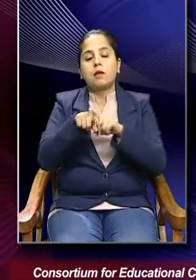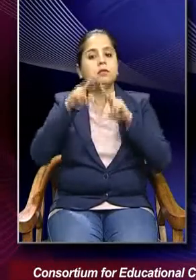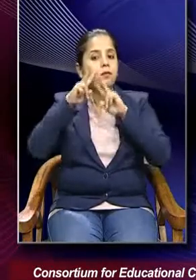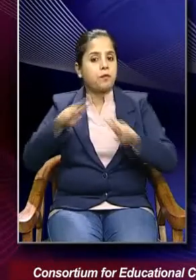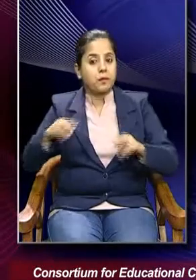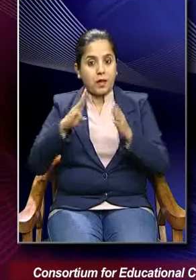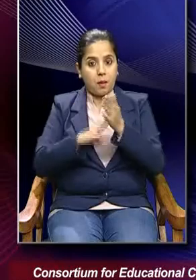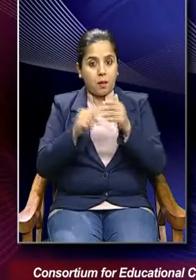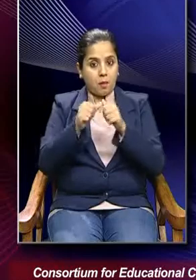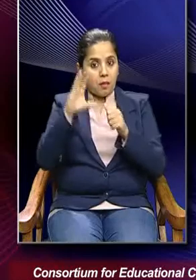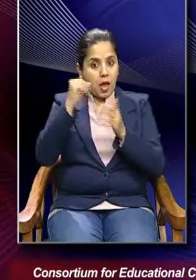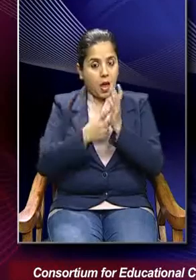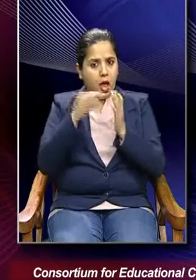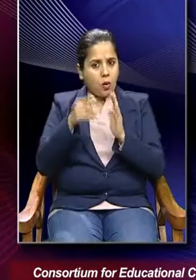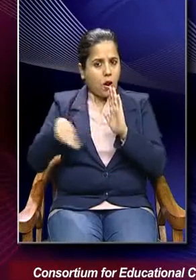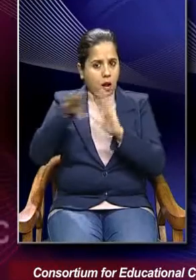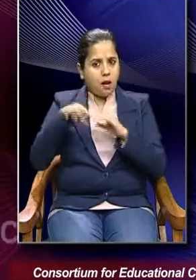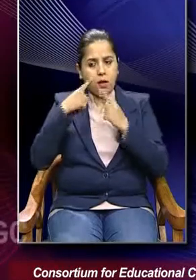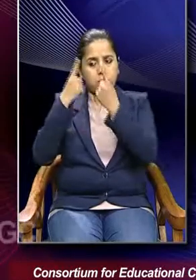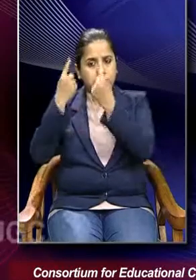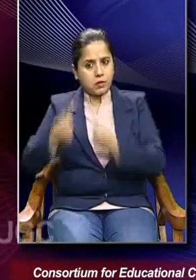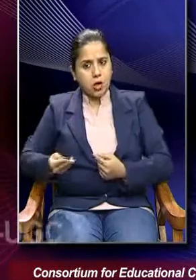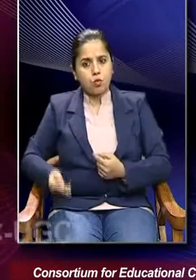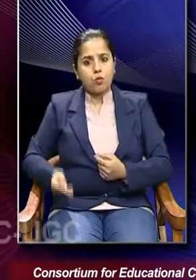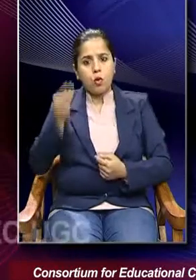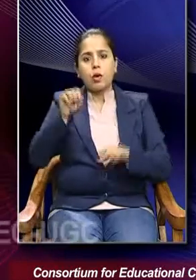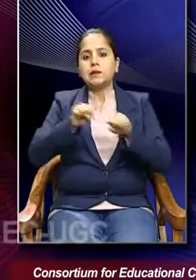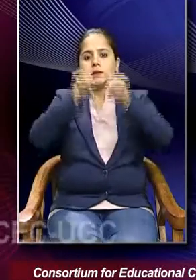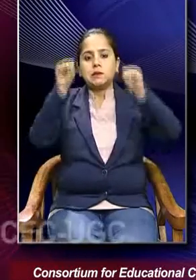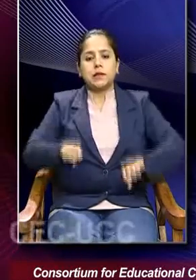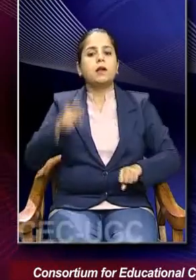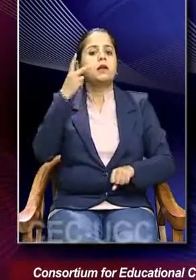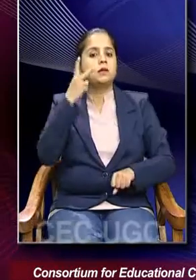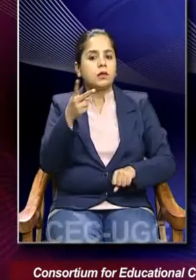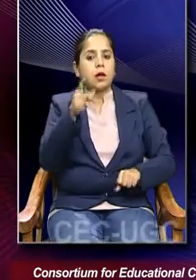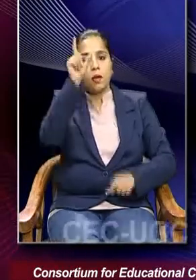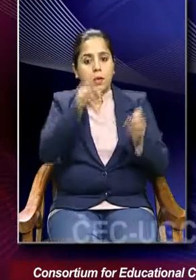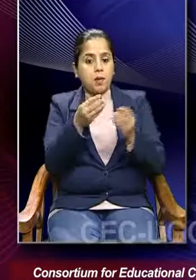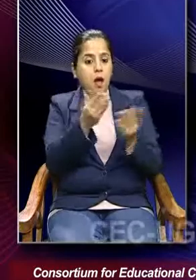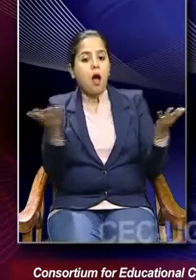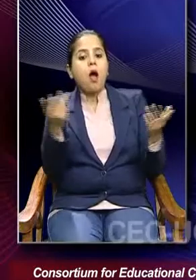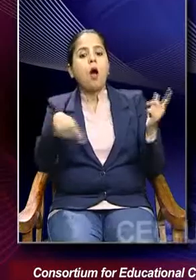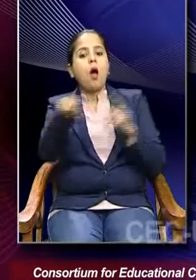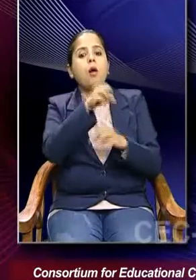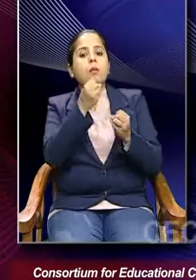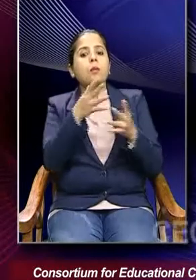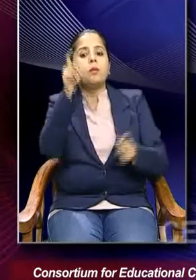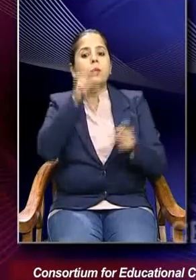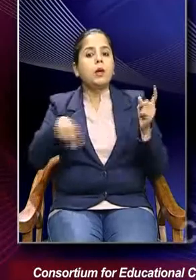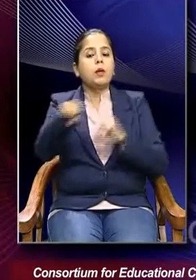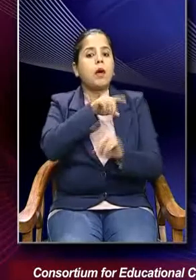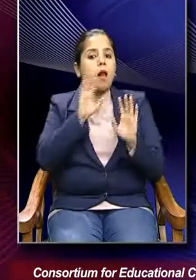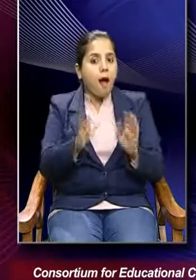macro level analysis, focuses more on system, on the population and high level of